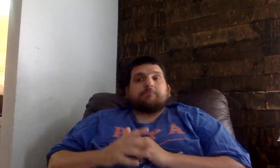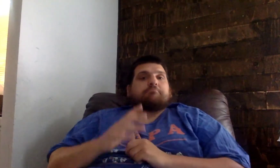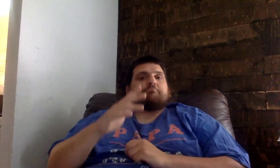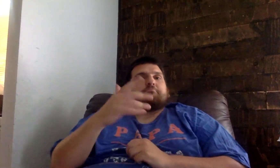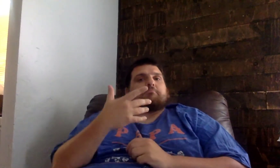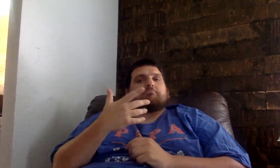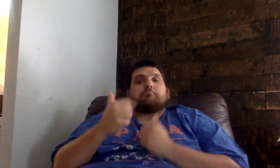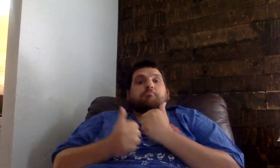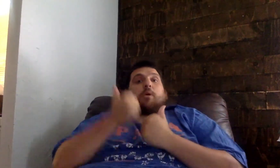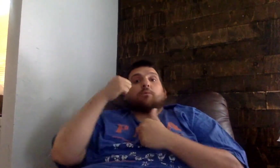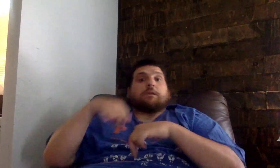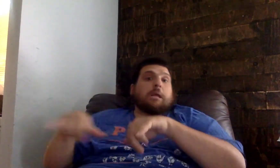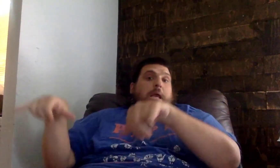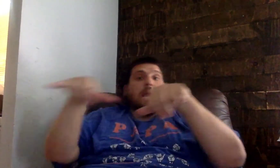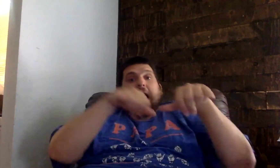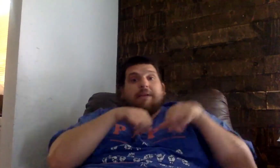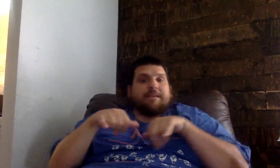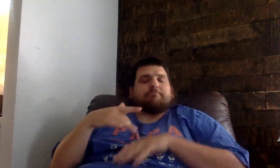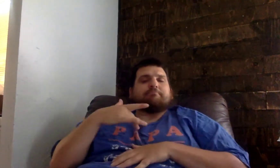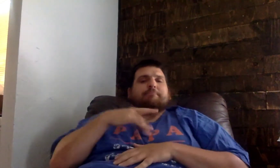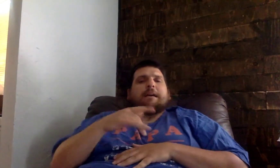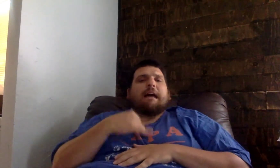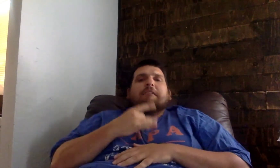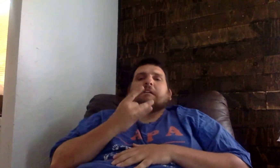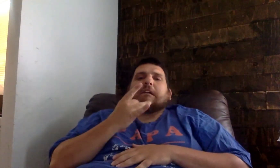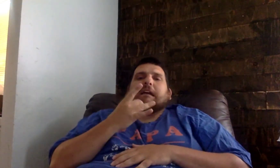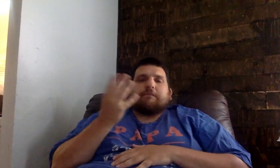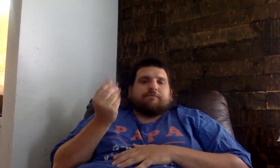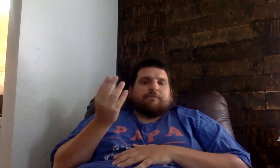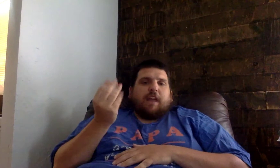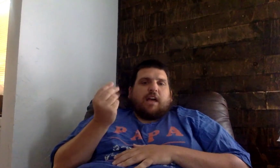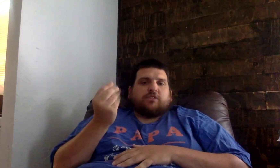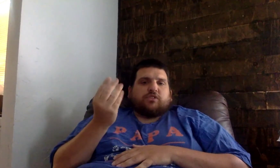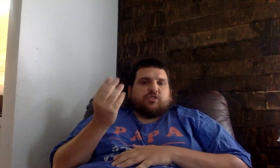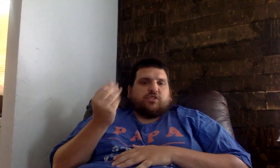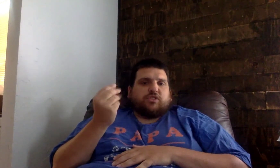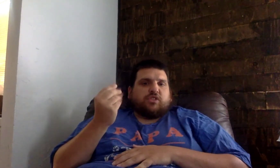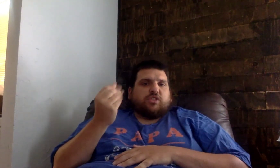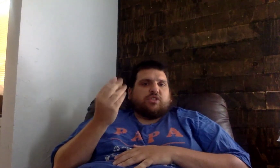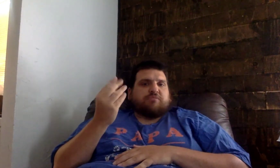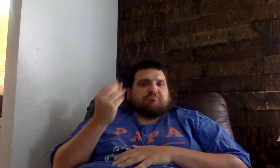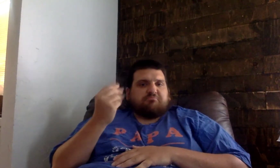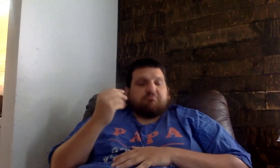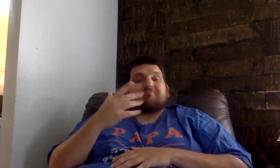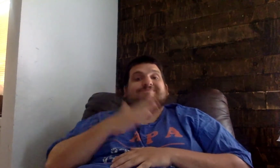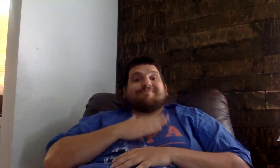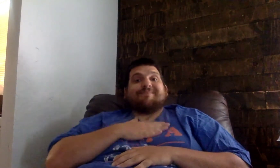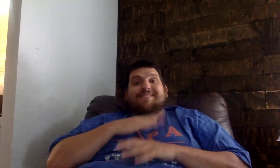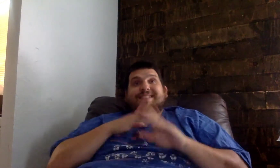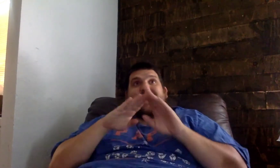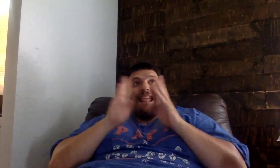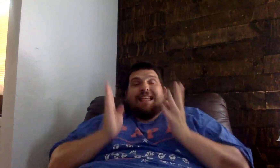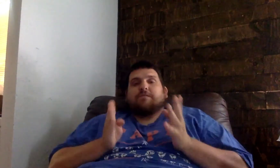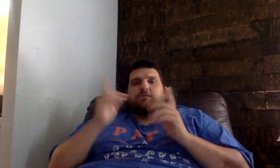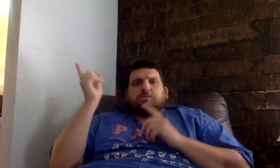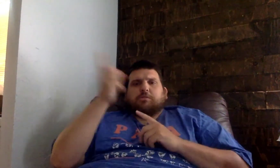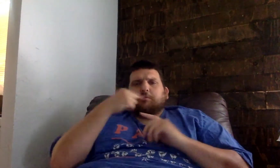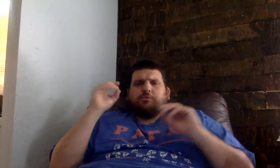There are various ways, and most common is that an alarm will have a light that flashes. In my